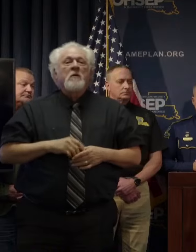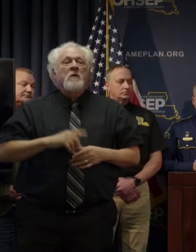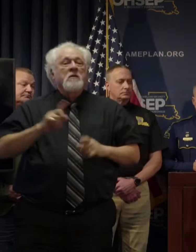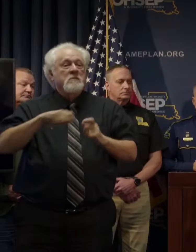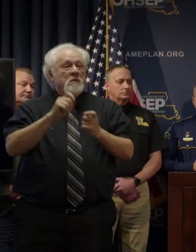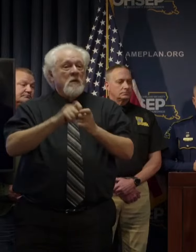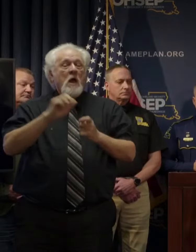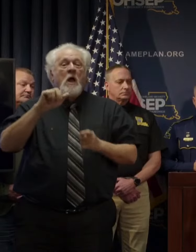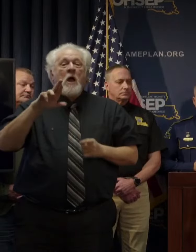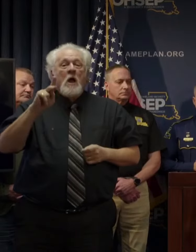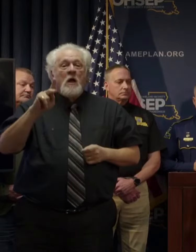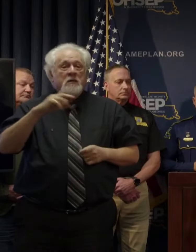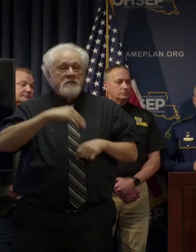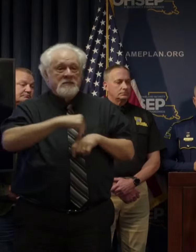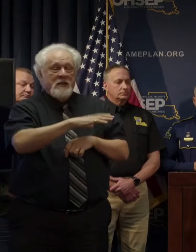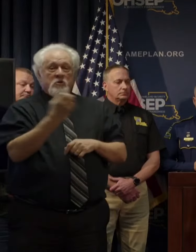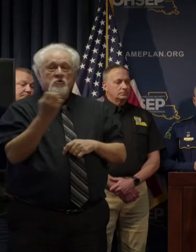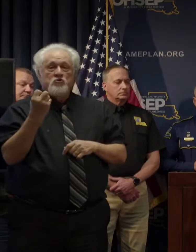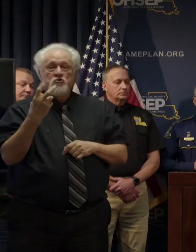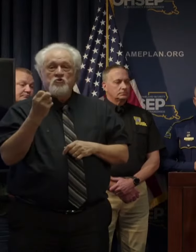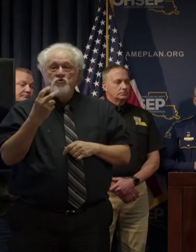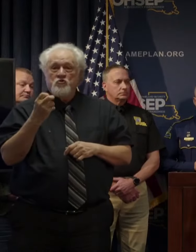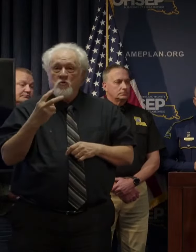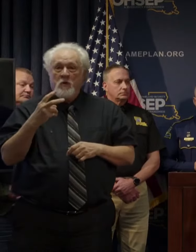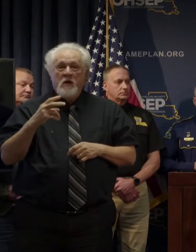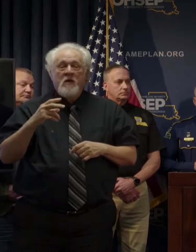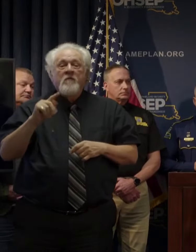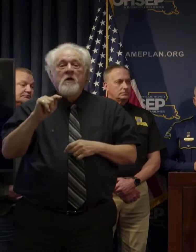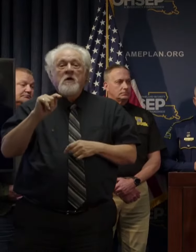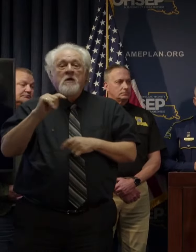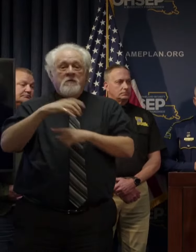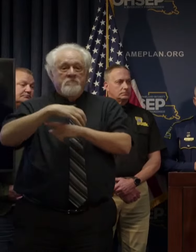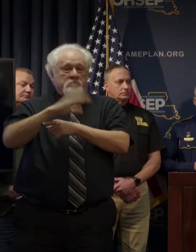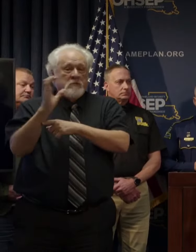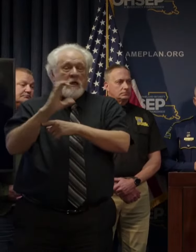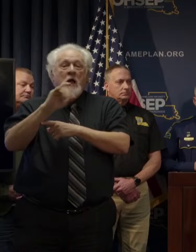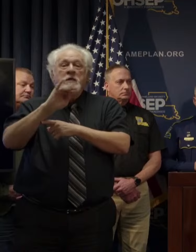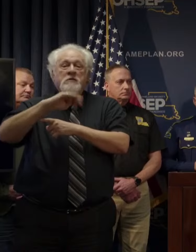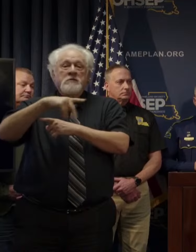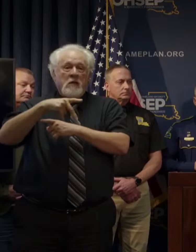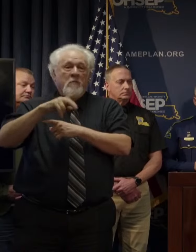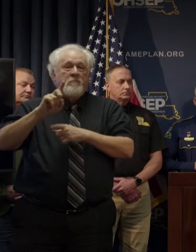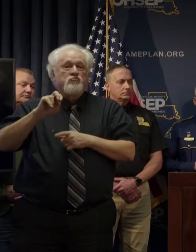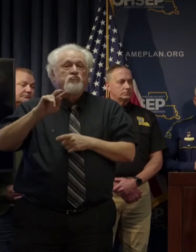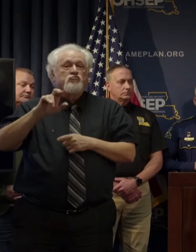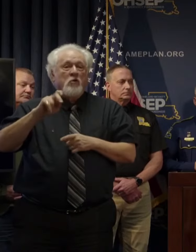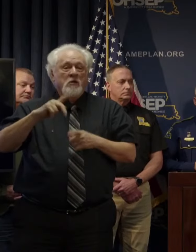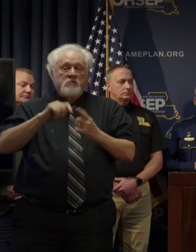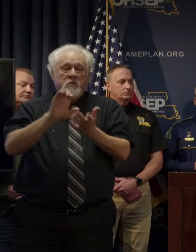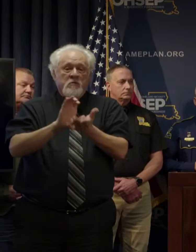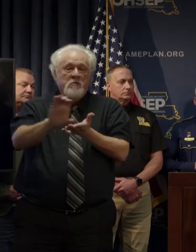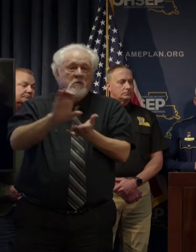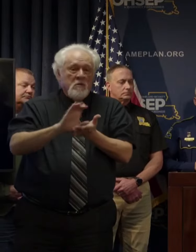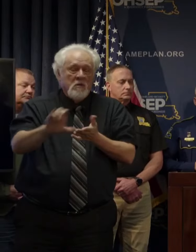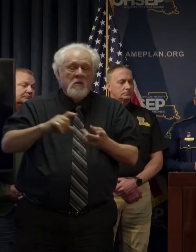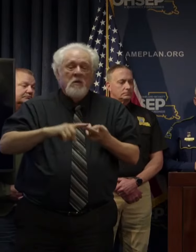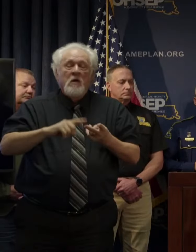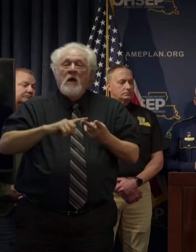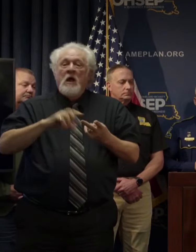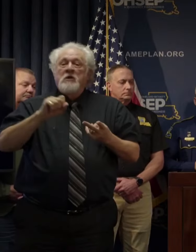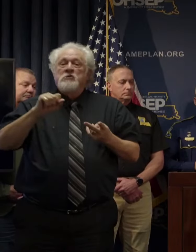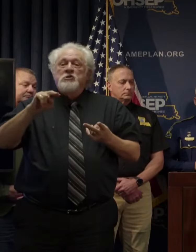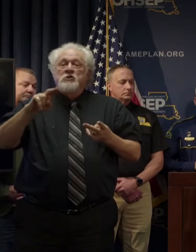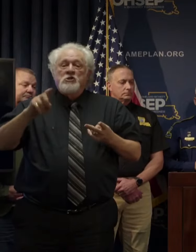Specifically, Arkansas has sent us 12 tri-axle dump trucks with 12-inch snow plows and 10 cubic yard salt spreaders